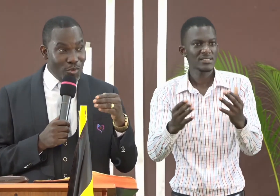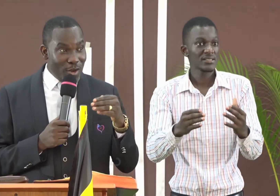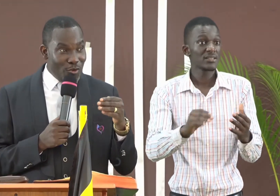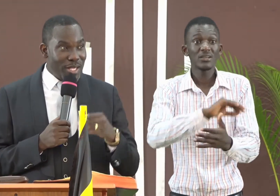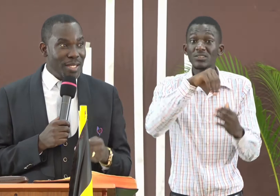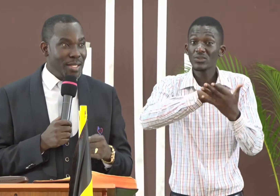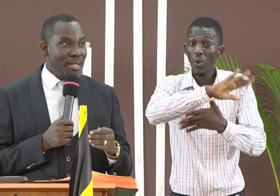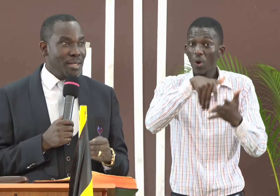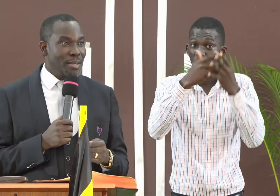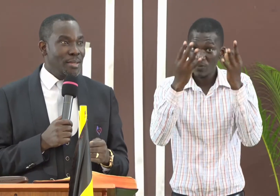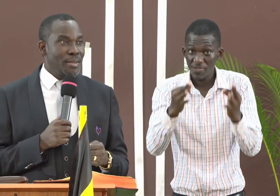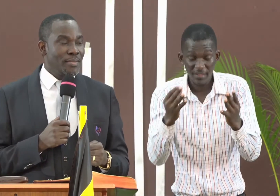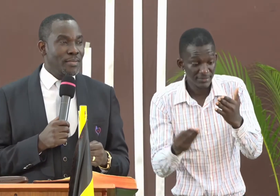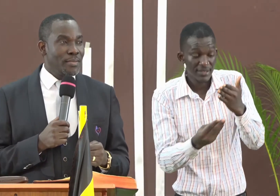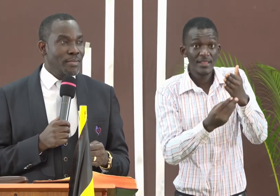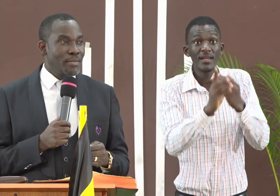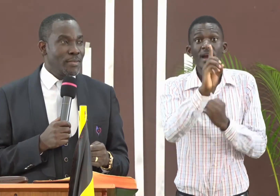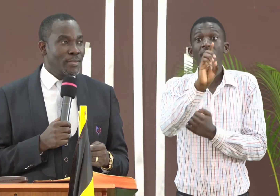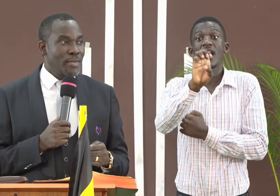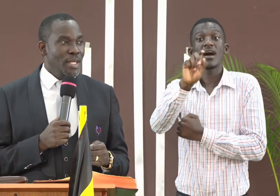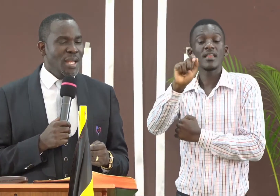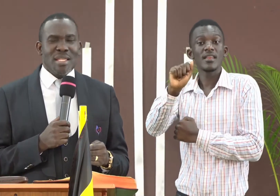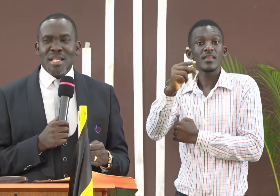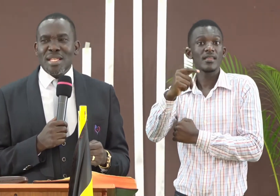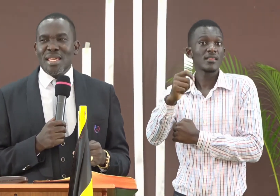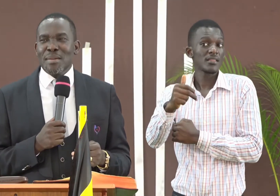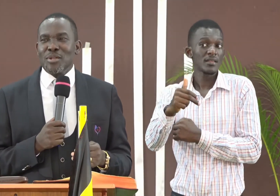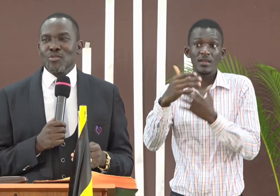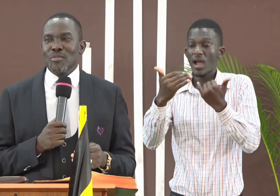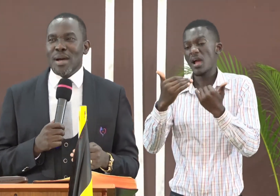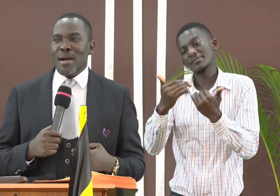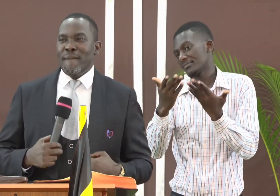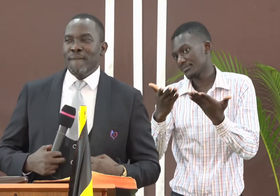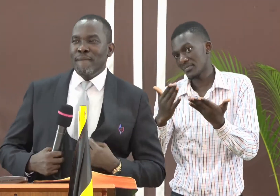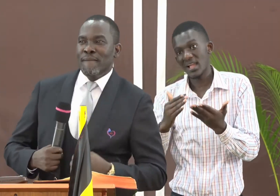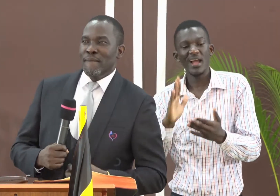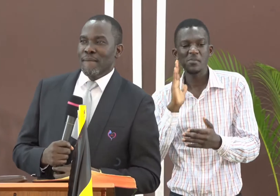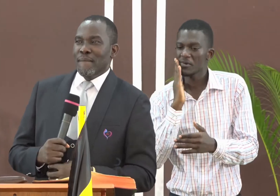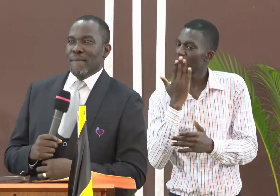kantu mwekuli. In everything there is death. Era nsasira nnyo abasumba